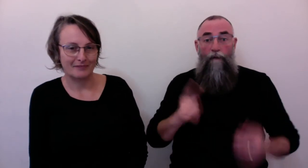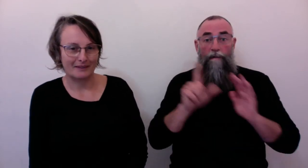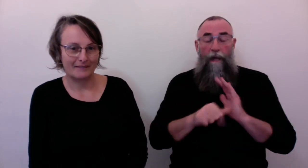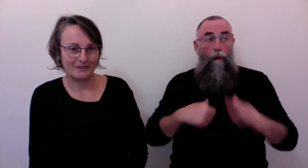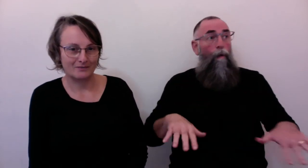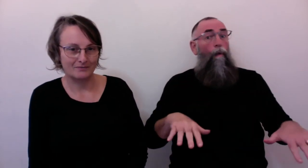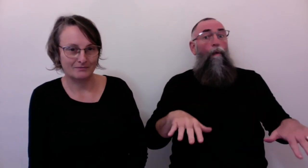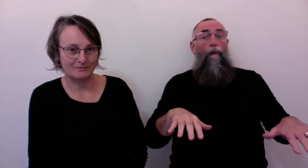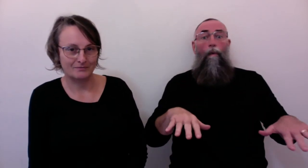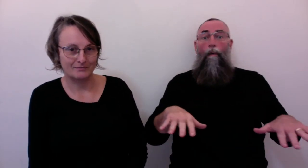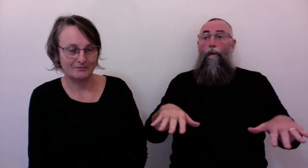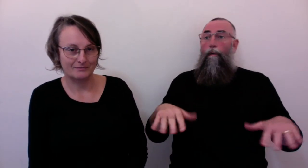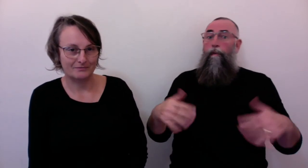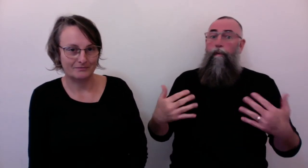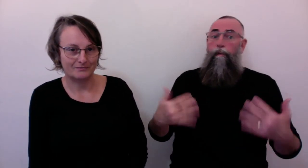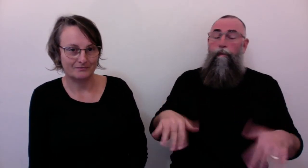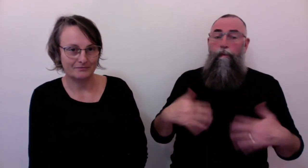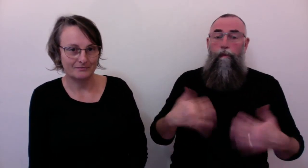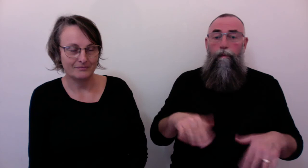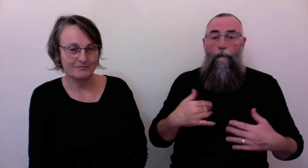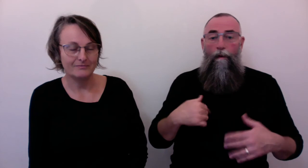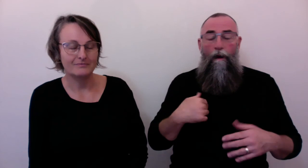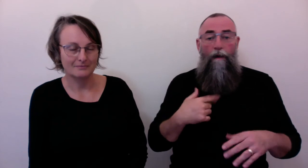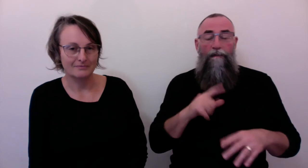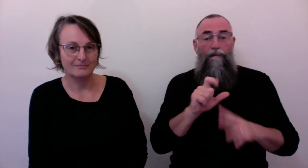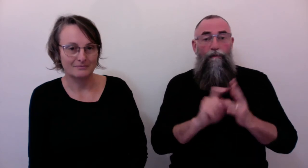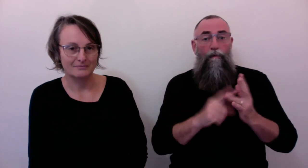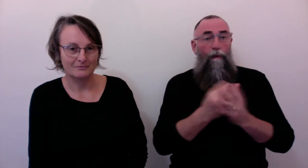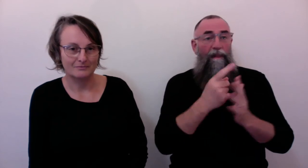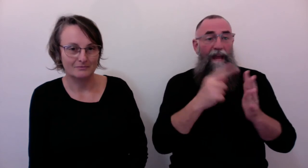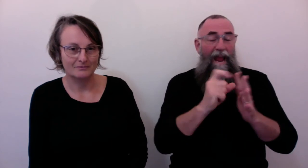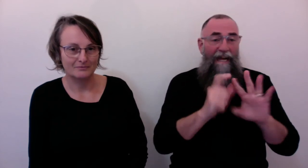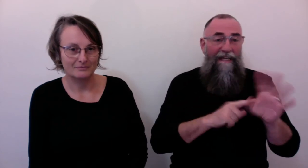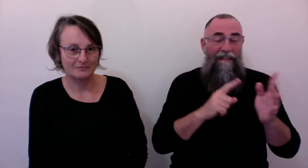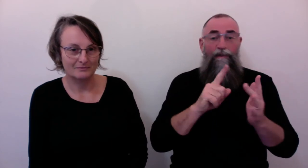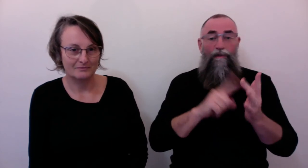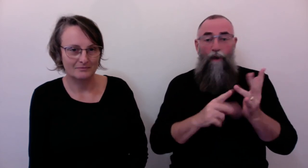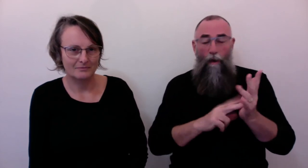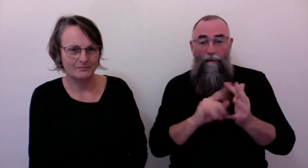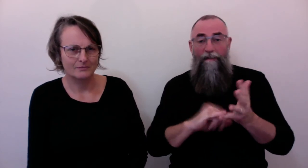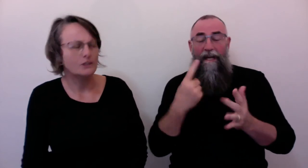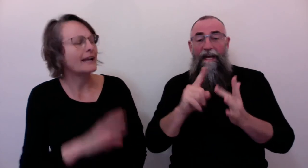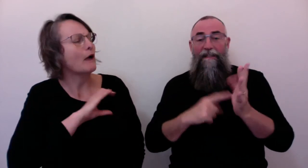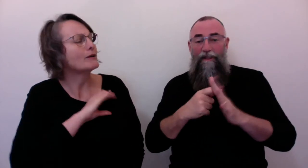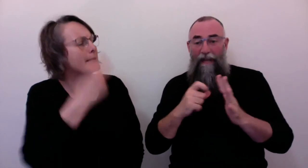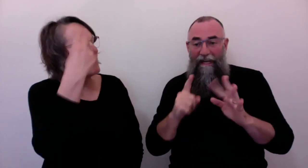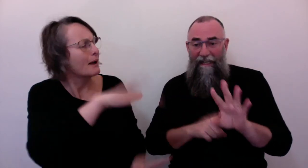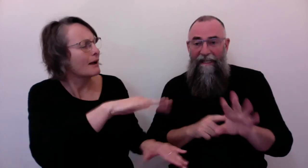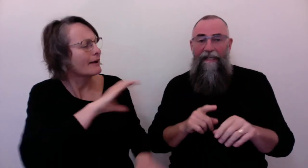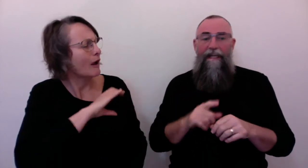to do a scene with Annie Jones and Jackie Wilburn, which was kind of scary, but What are their What characters? What are the character names? sorry, Susan Kennedy